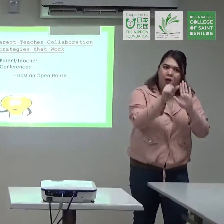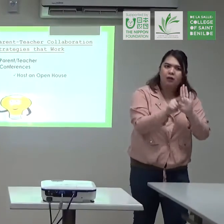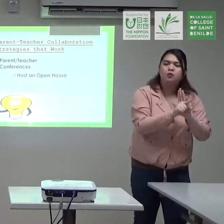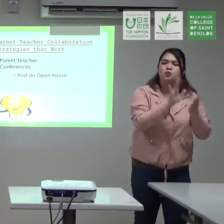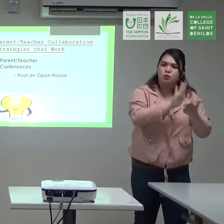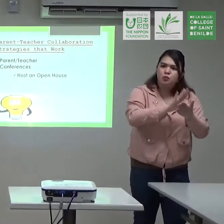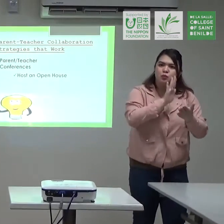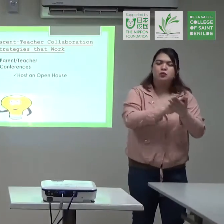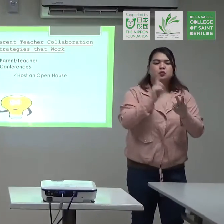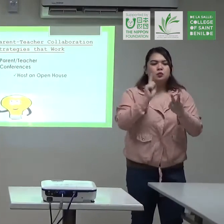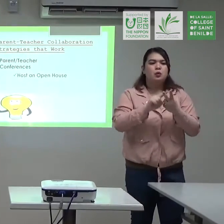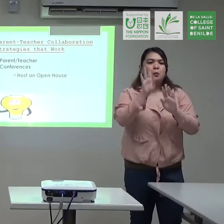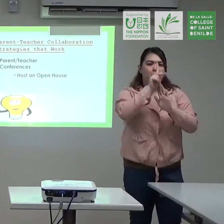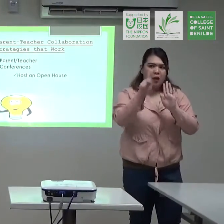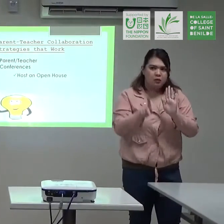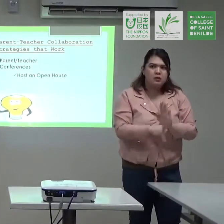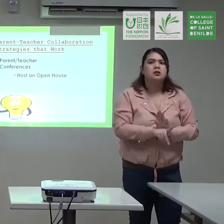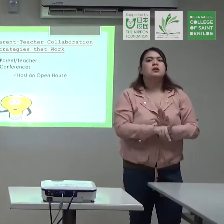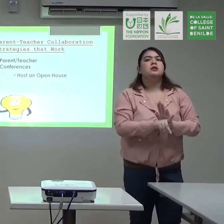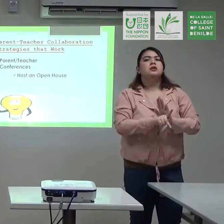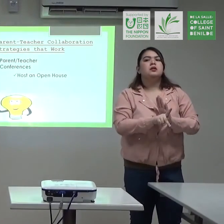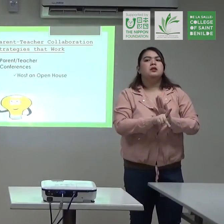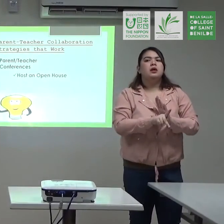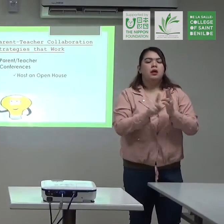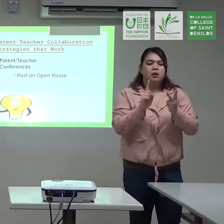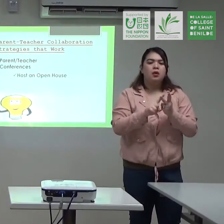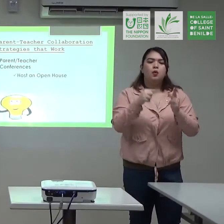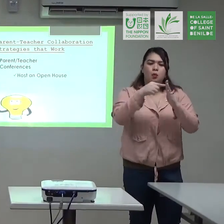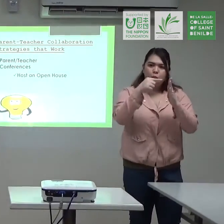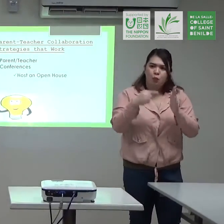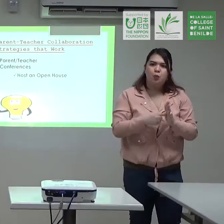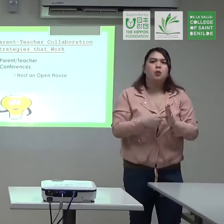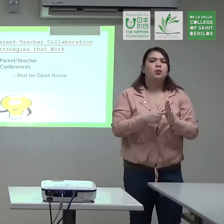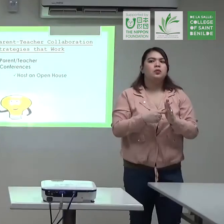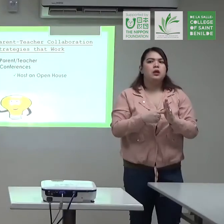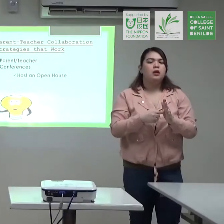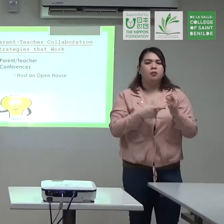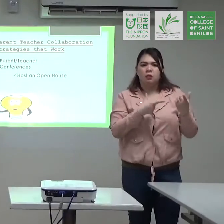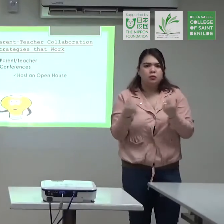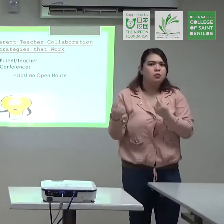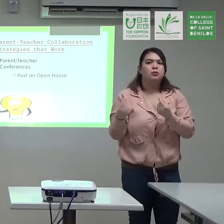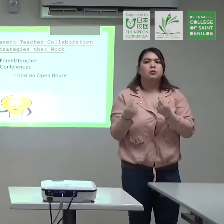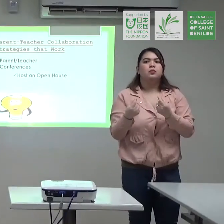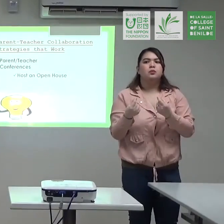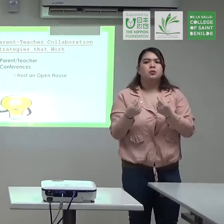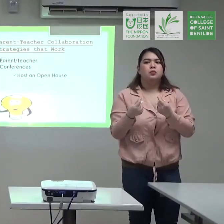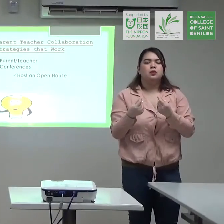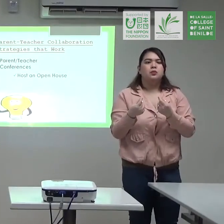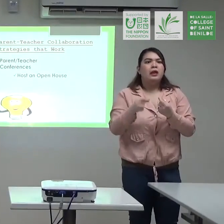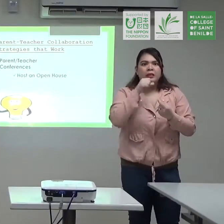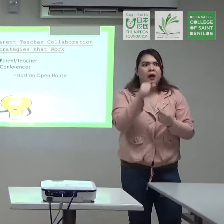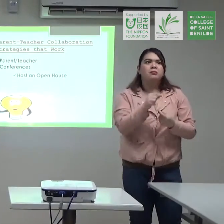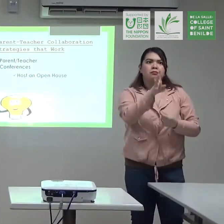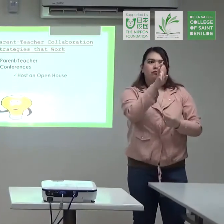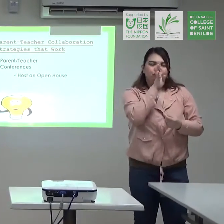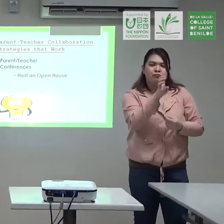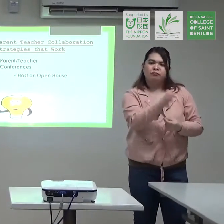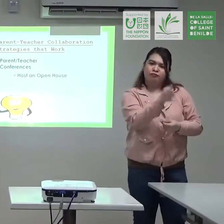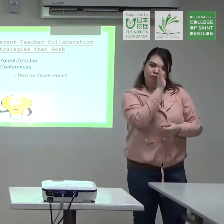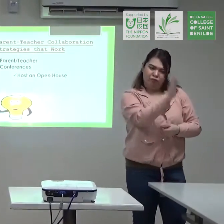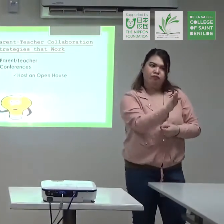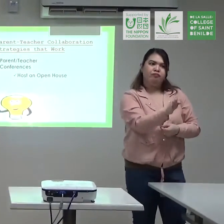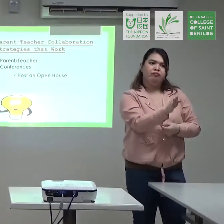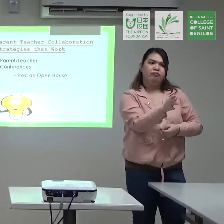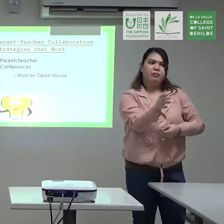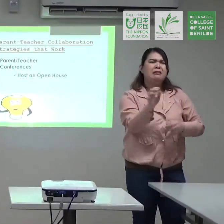your policy, about your rules and regulations. Okay? Without being dogmatic and demanding